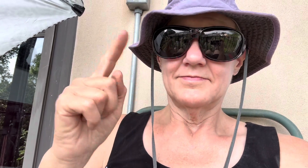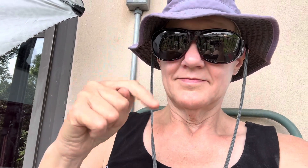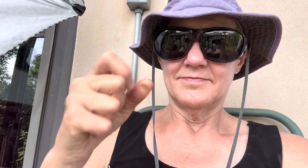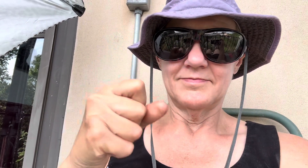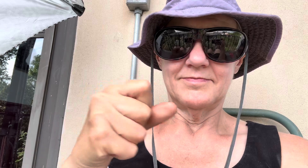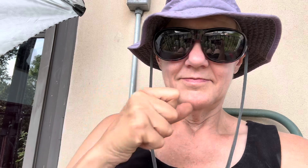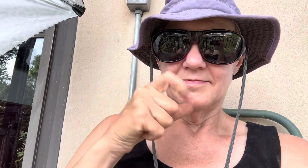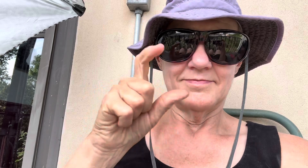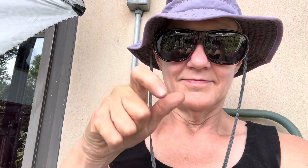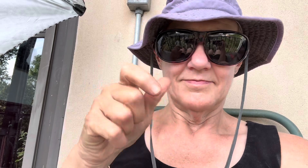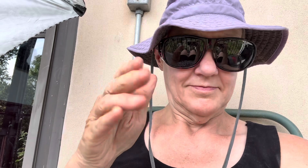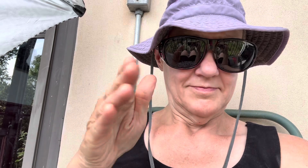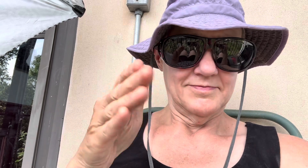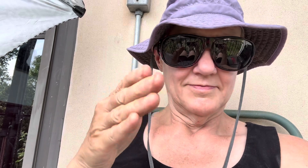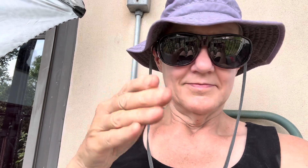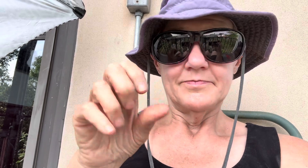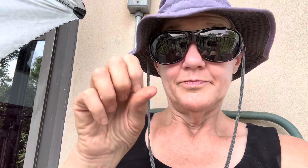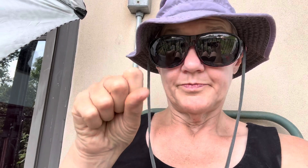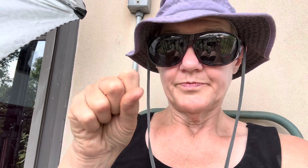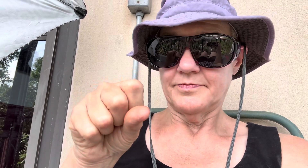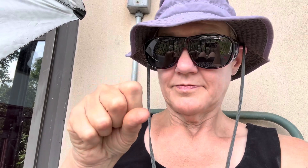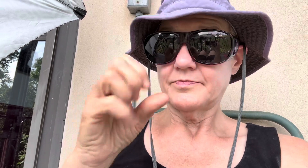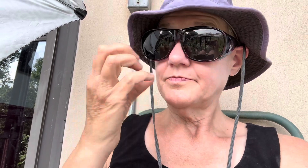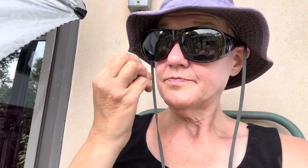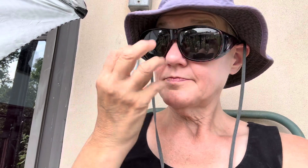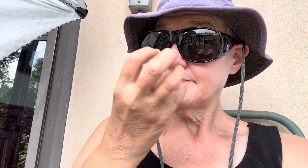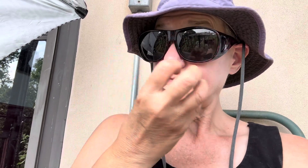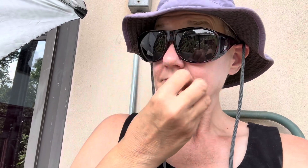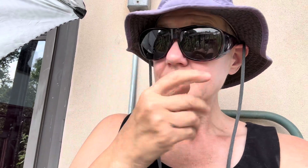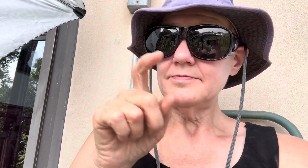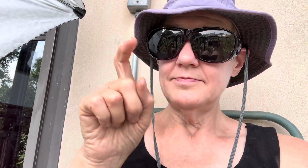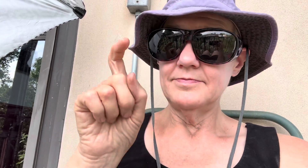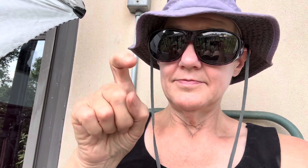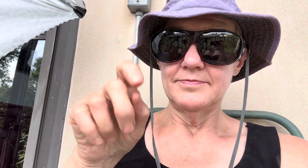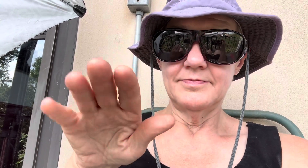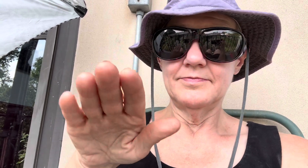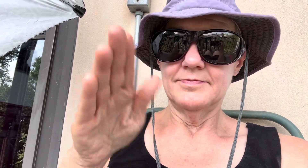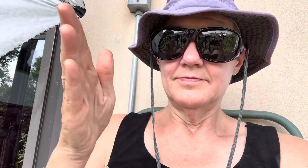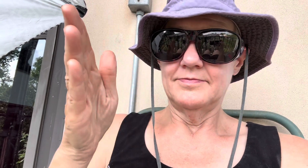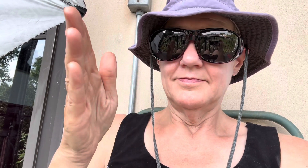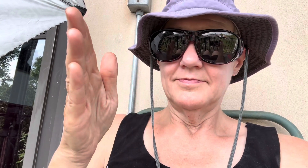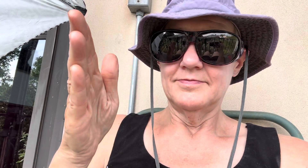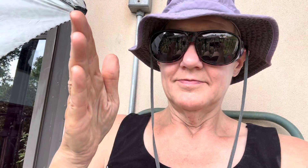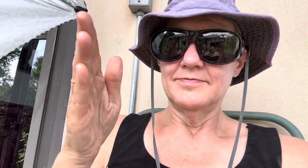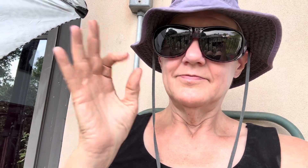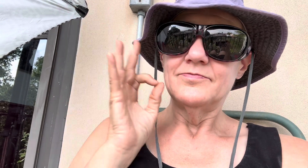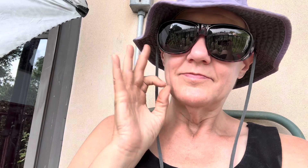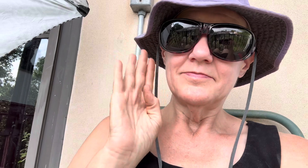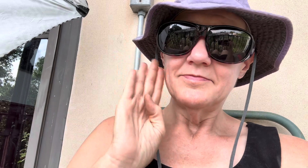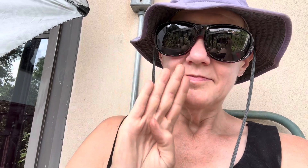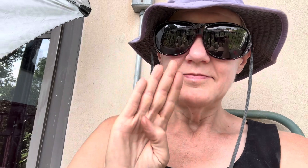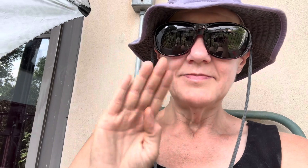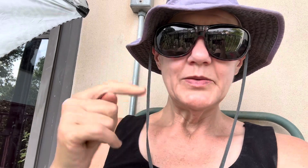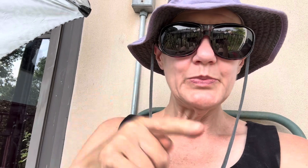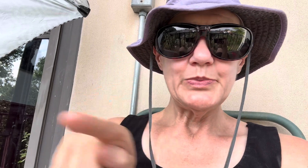been very successful this year. I don't have to share the blueberries with the birds anymore. So when they're flowering, they'll have to be open